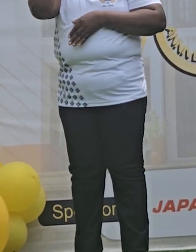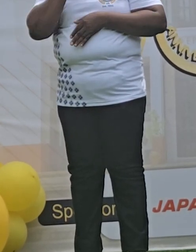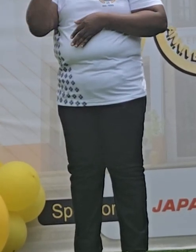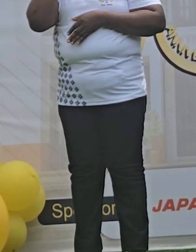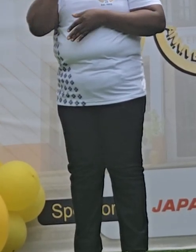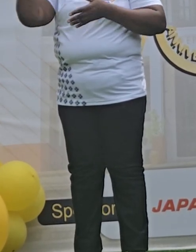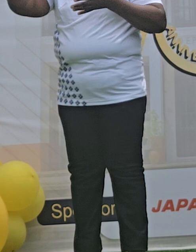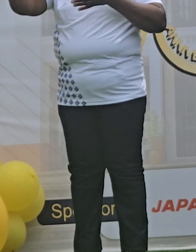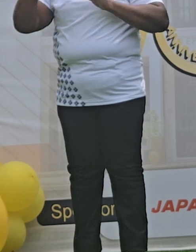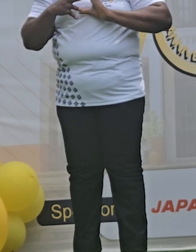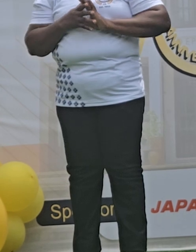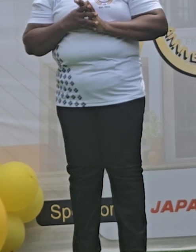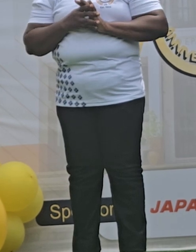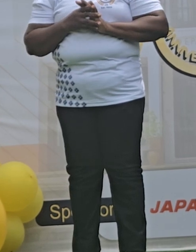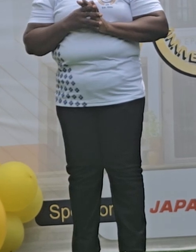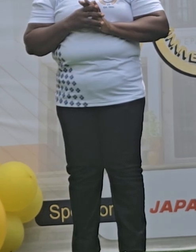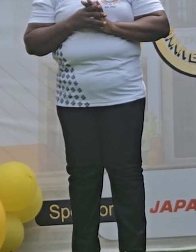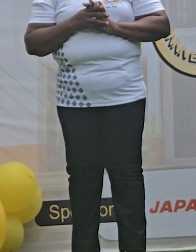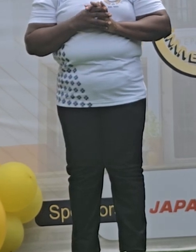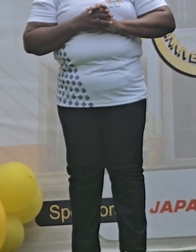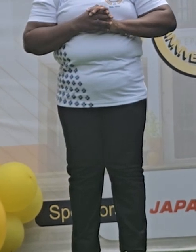African Studies.